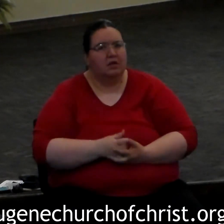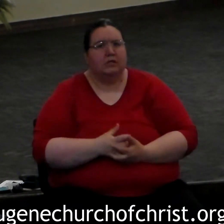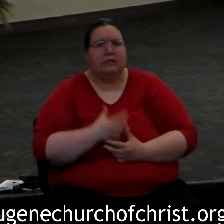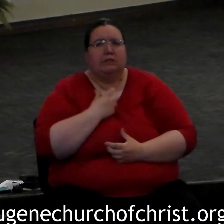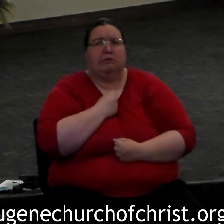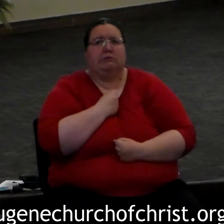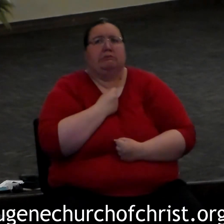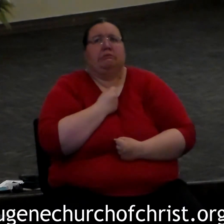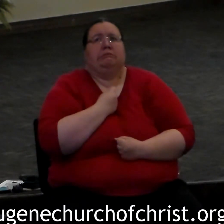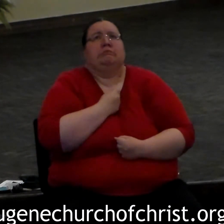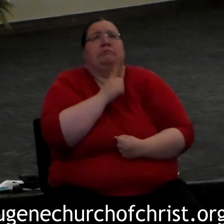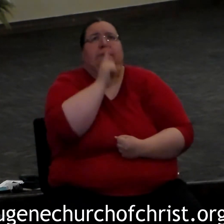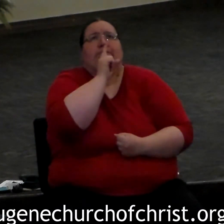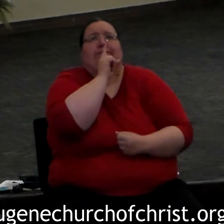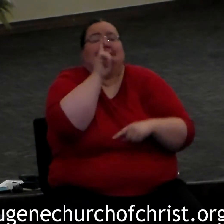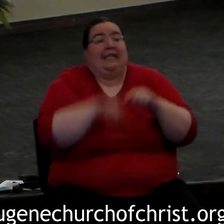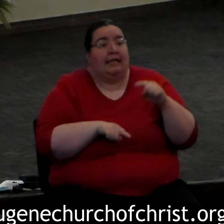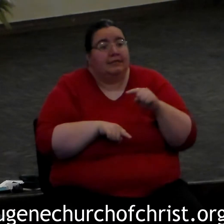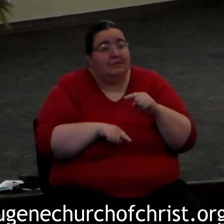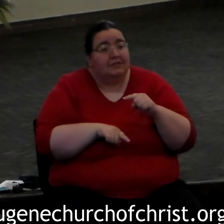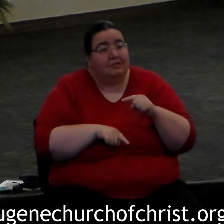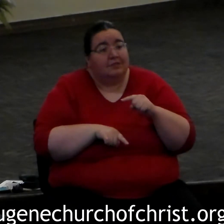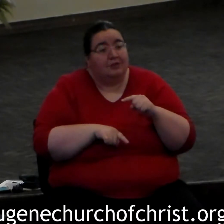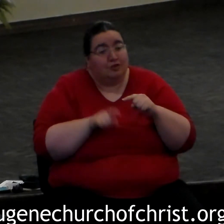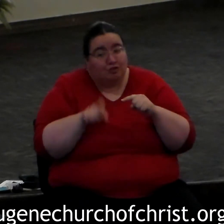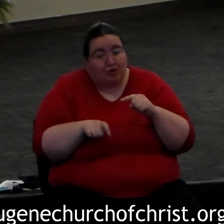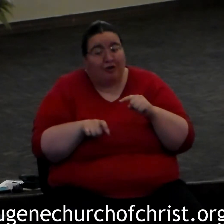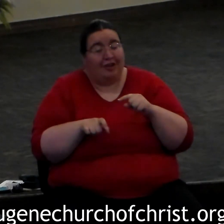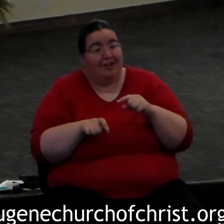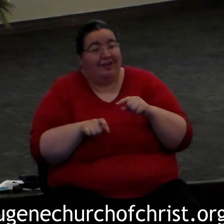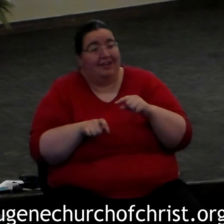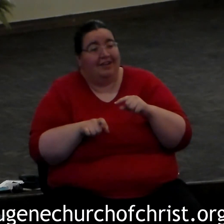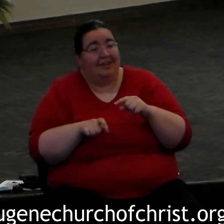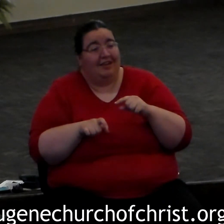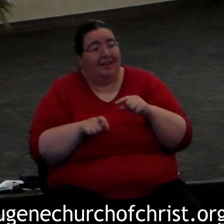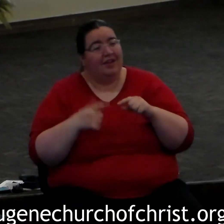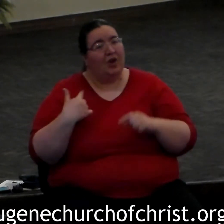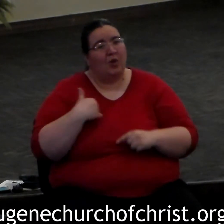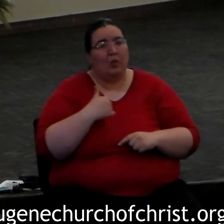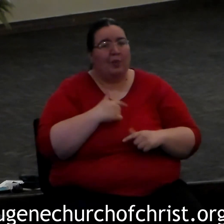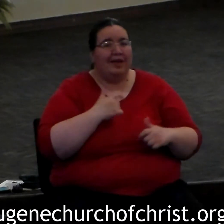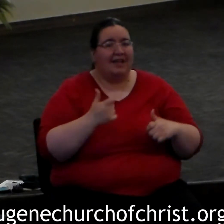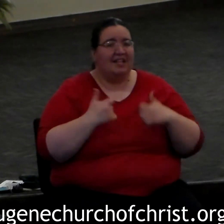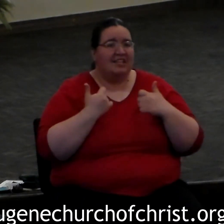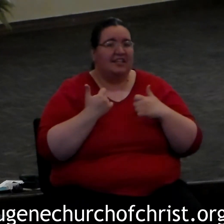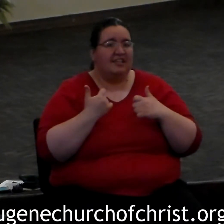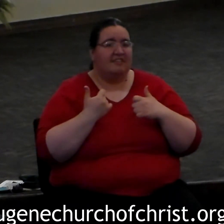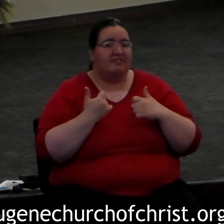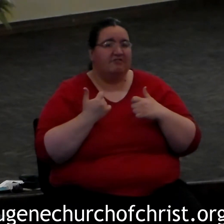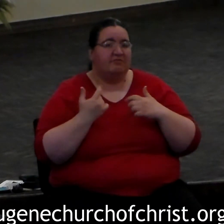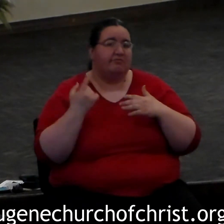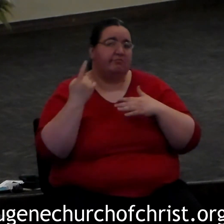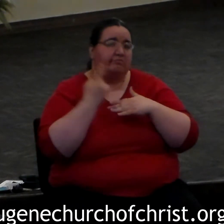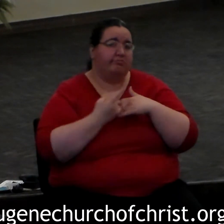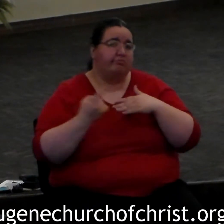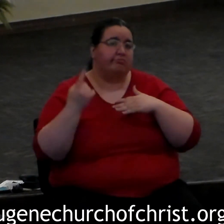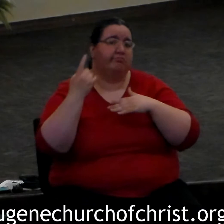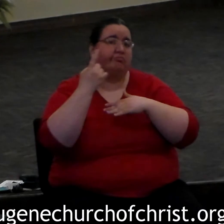after day after day after day where we don't tell a soul. And meanwhile, the world around us